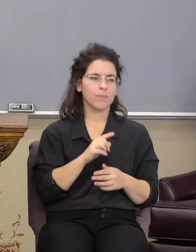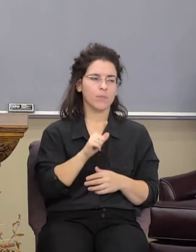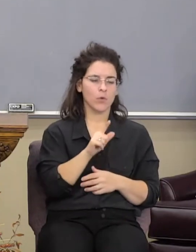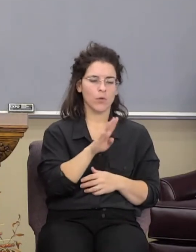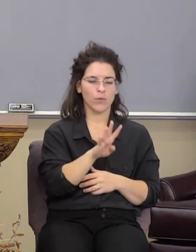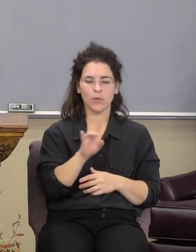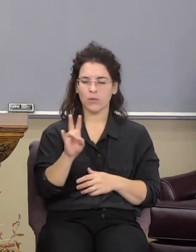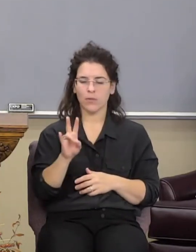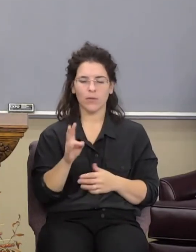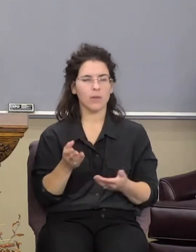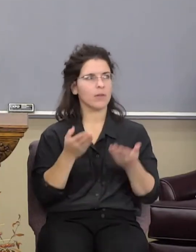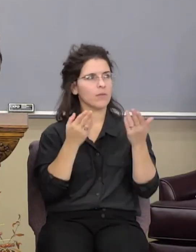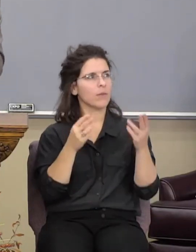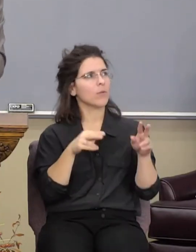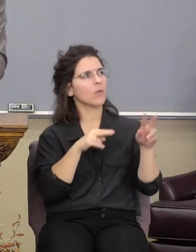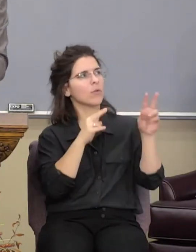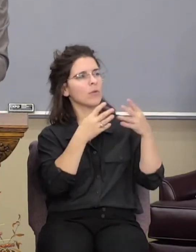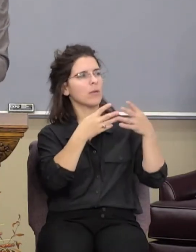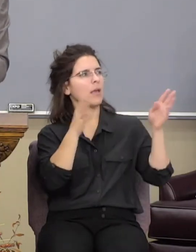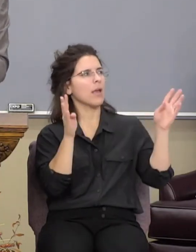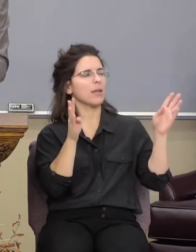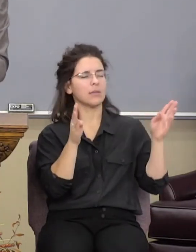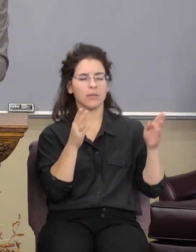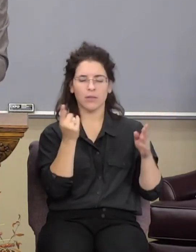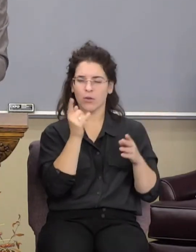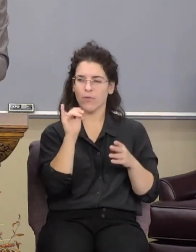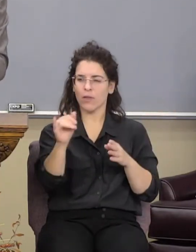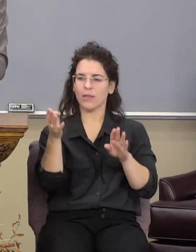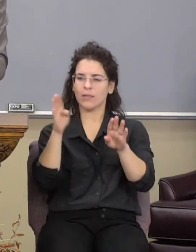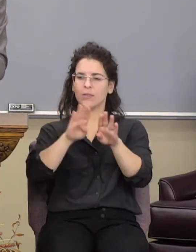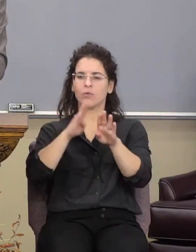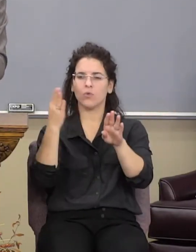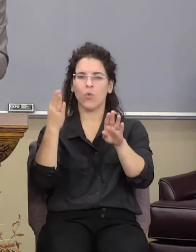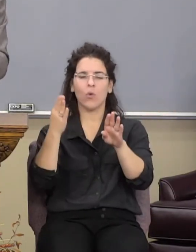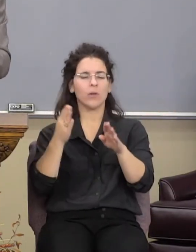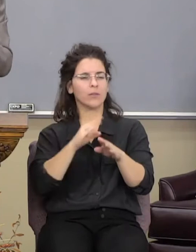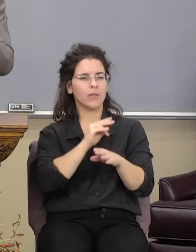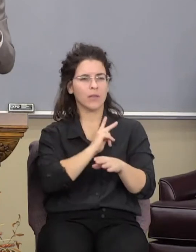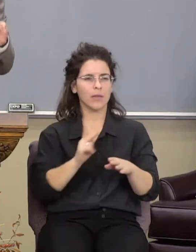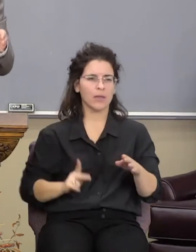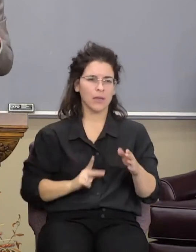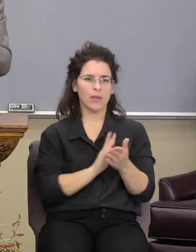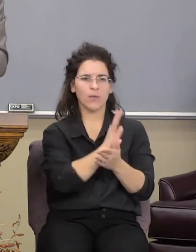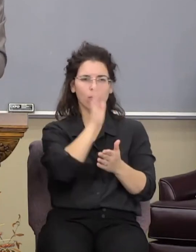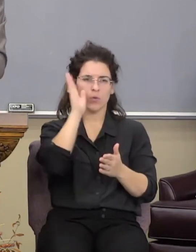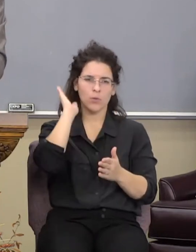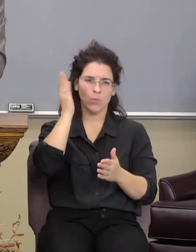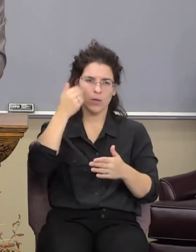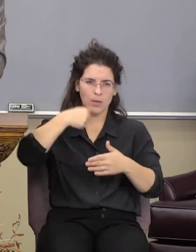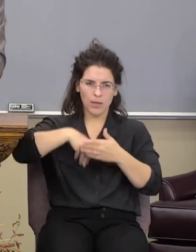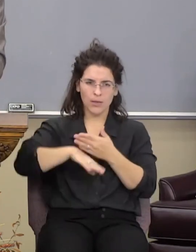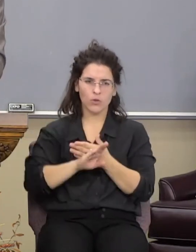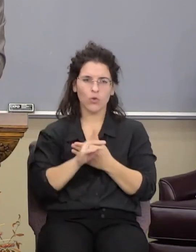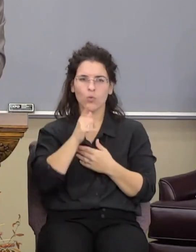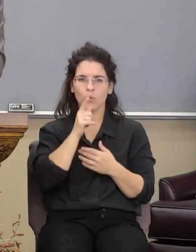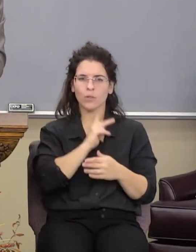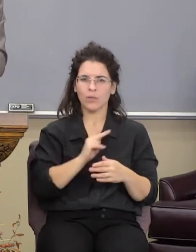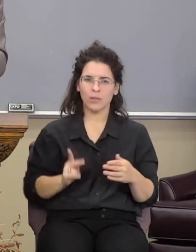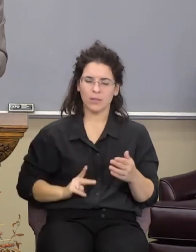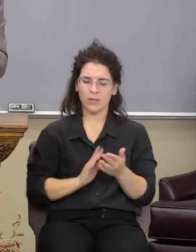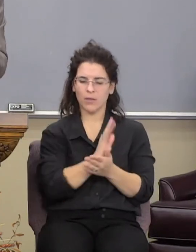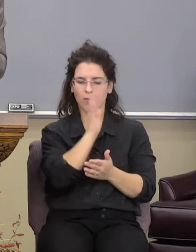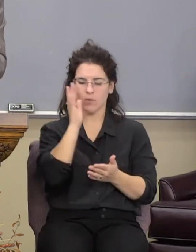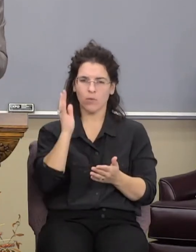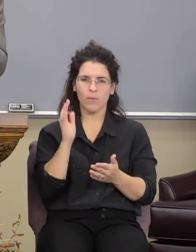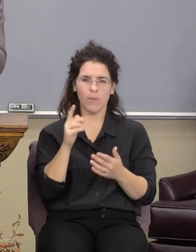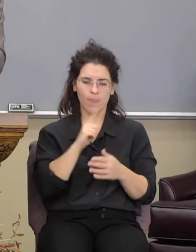up your heads, O ye gates, and be ye lift up, ye everlasting doors, and the King of glory shall come in. Who is this King of glory? The